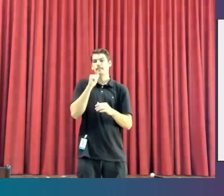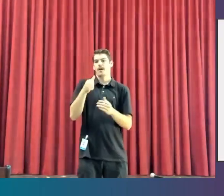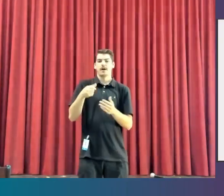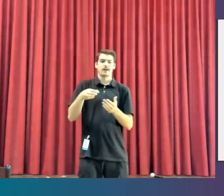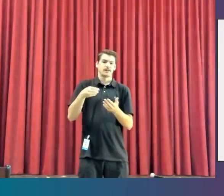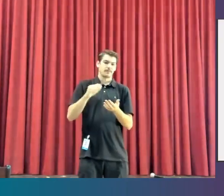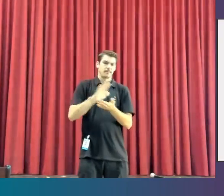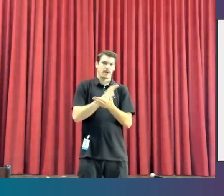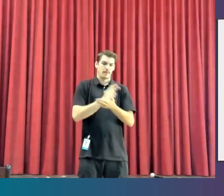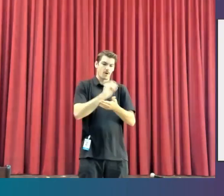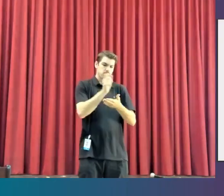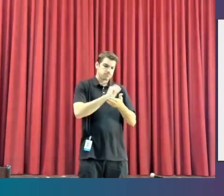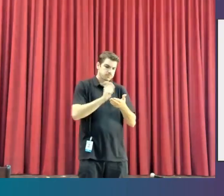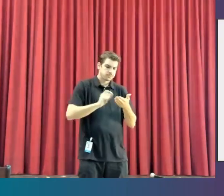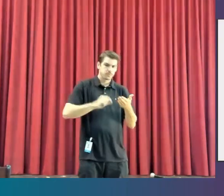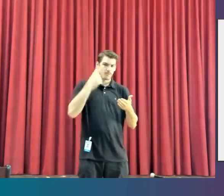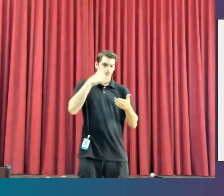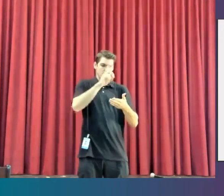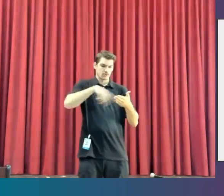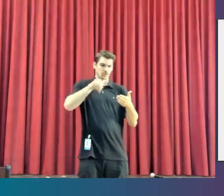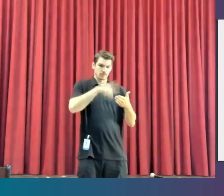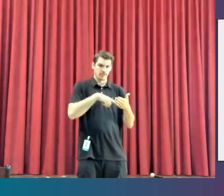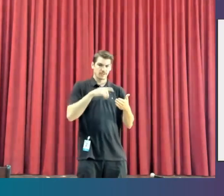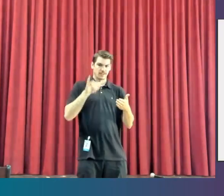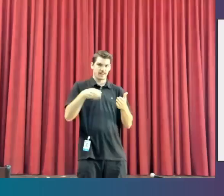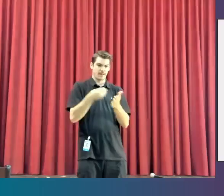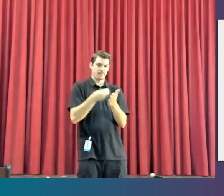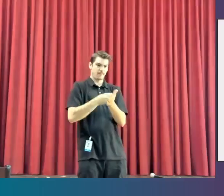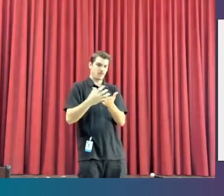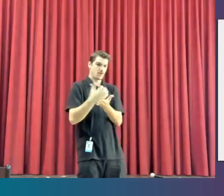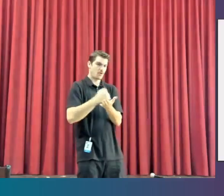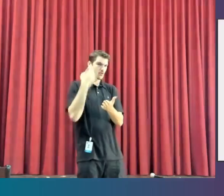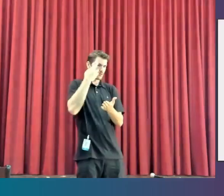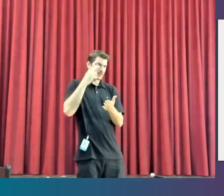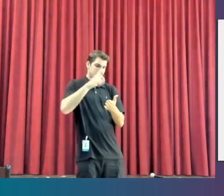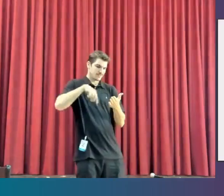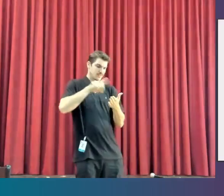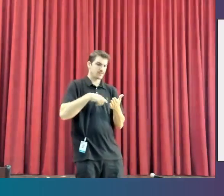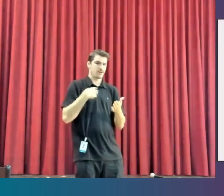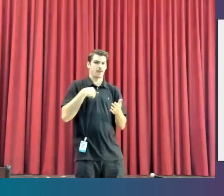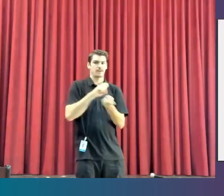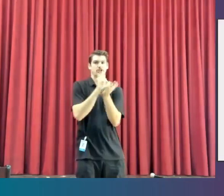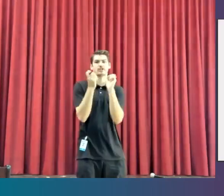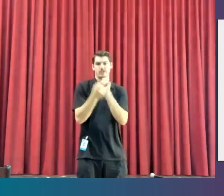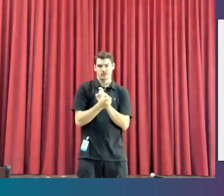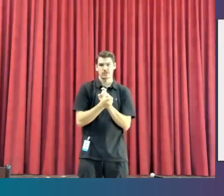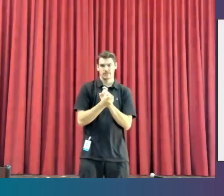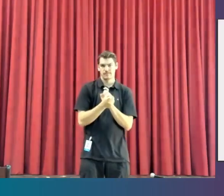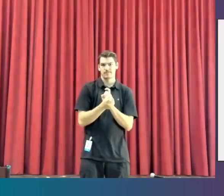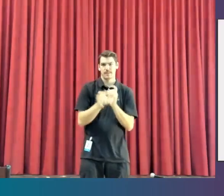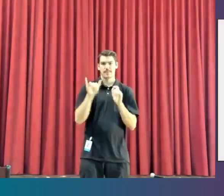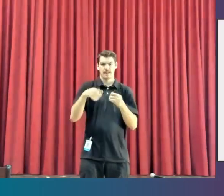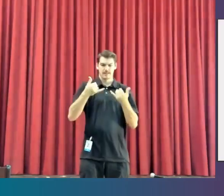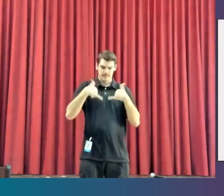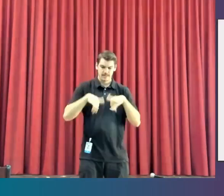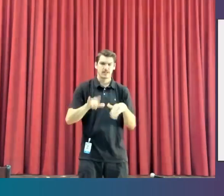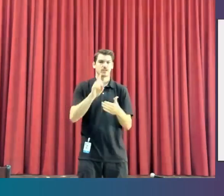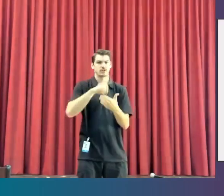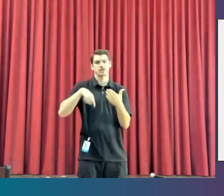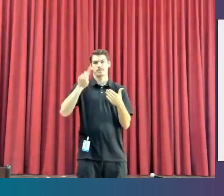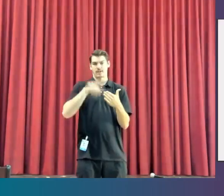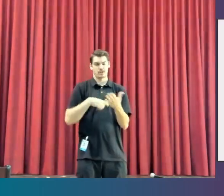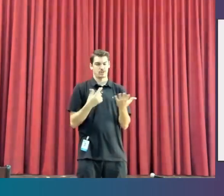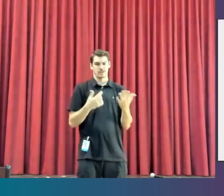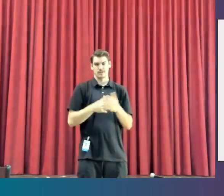that would allow you to use your form of income at this property. That counts as discrimination that we